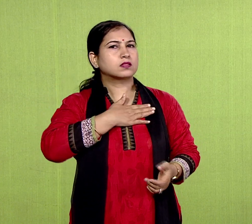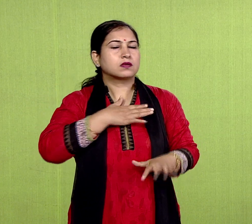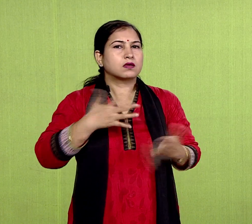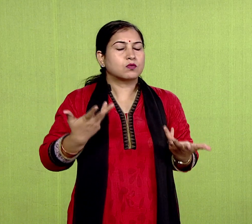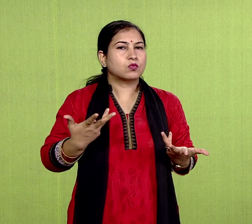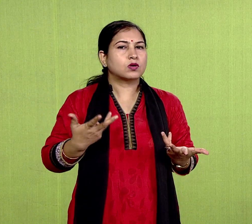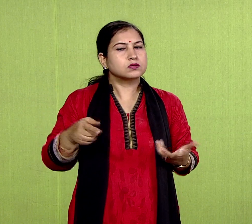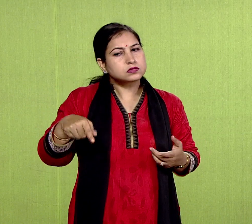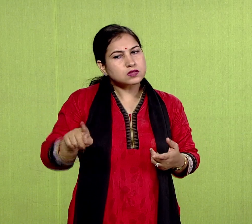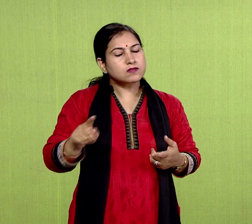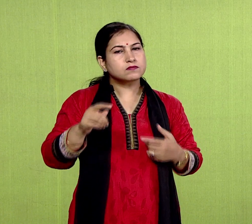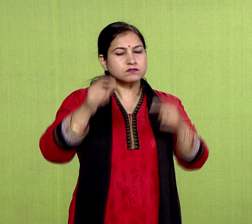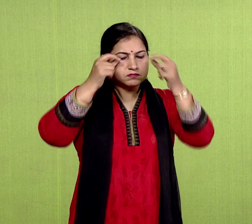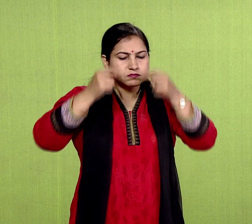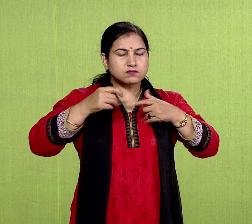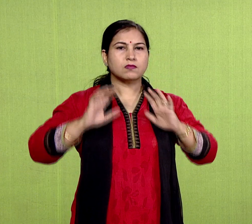The main aim of Jainism is to get